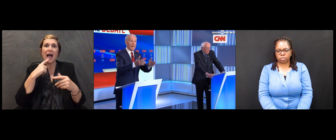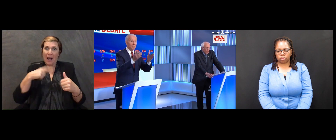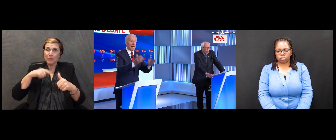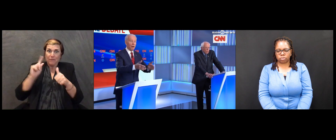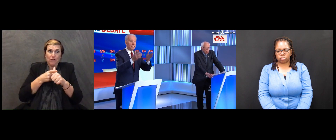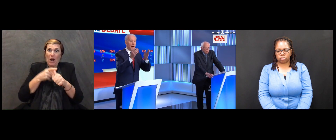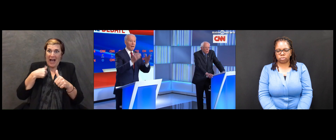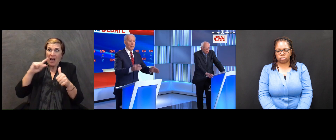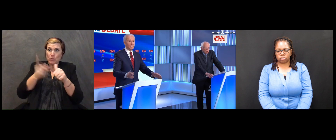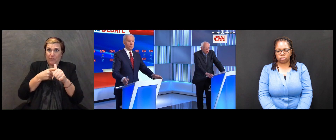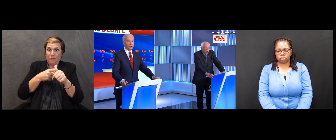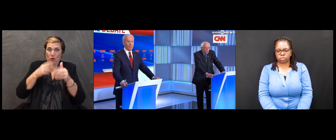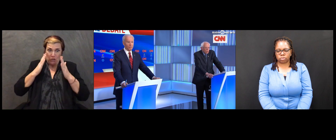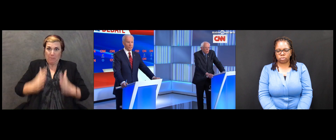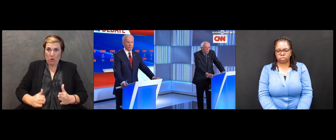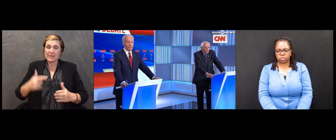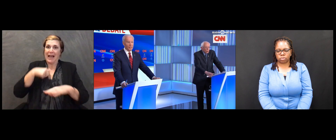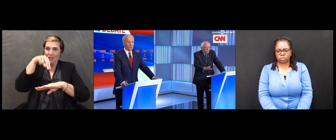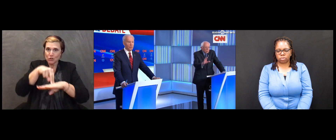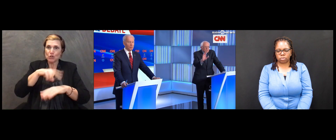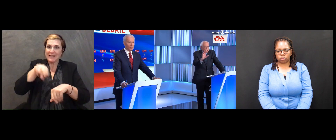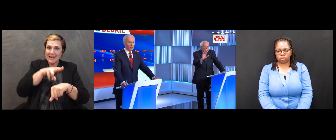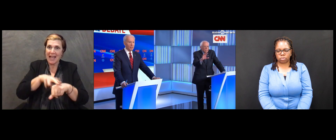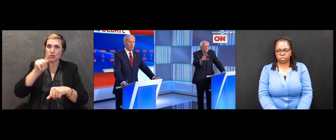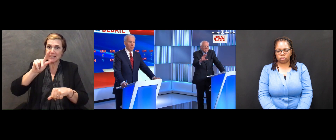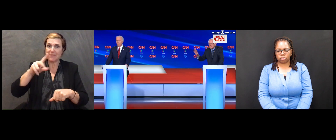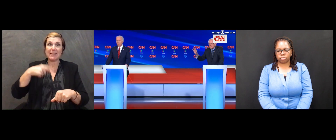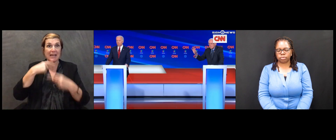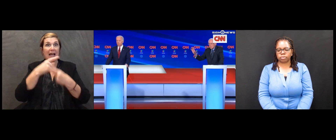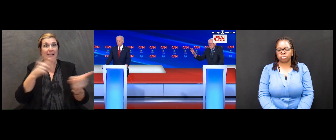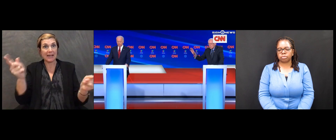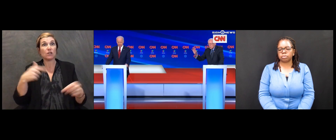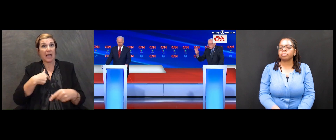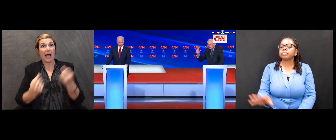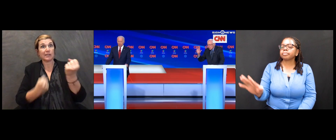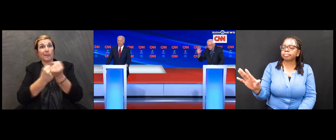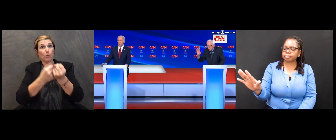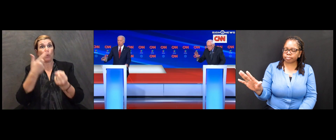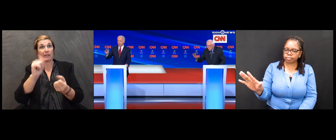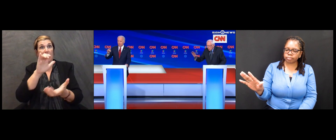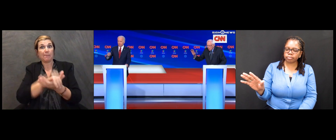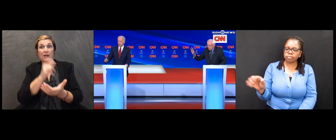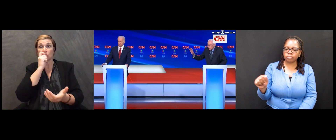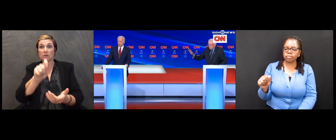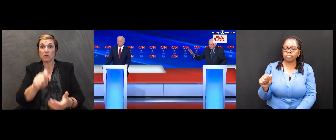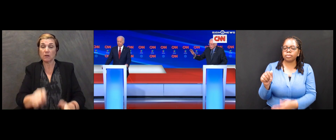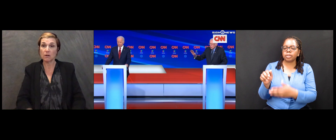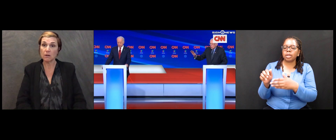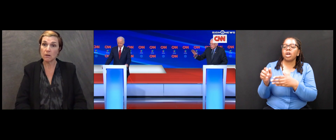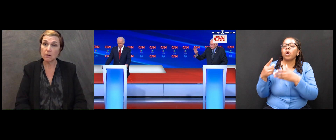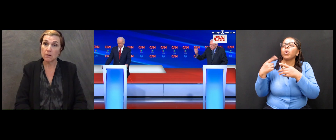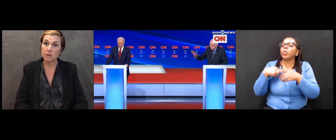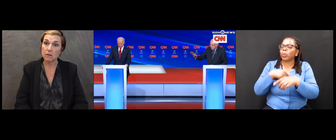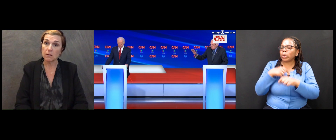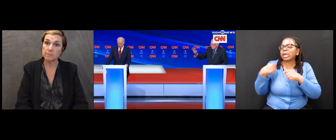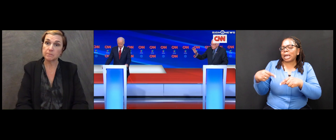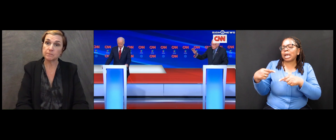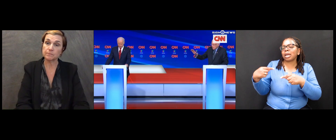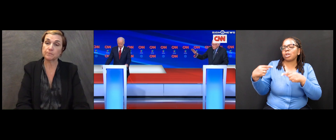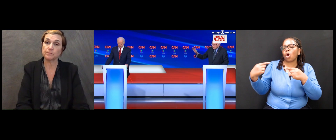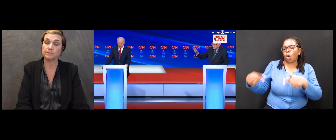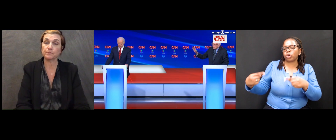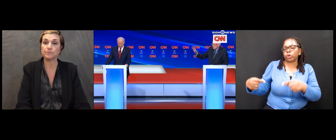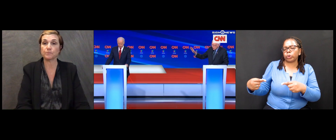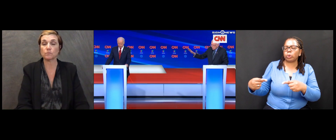support gay marriage on national television. All that I'm saying here is leadership. We can argue, you know, this